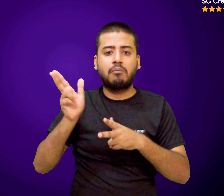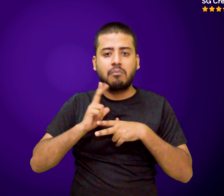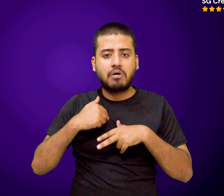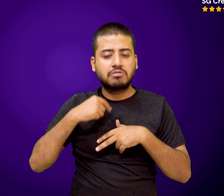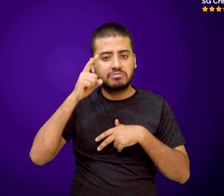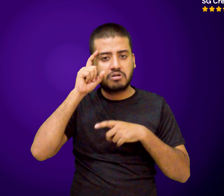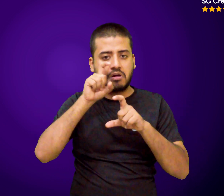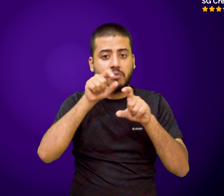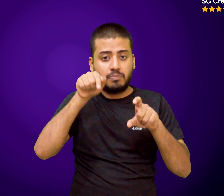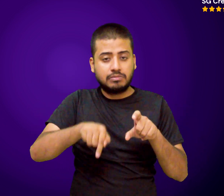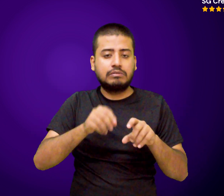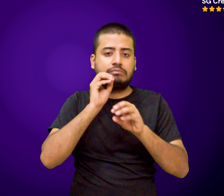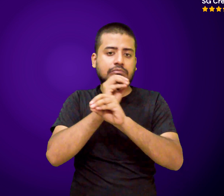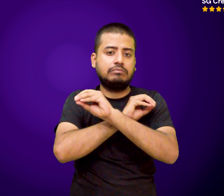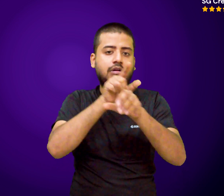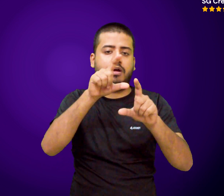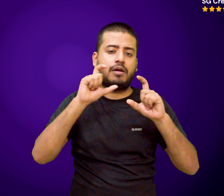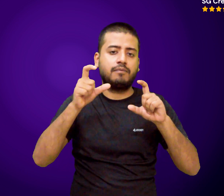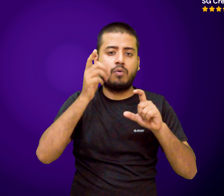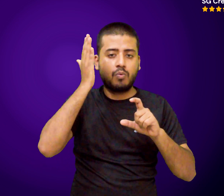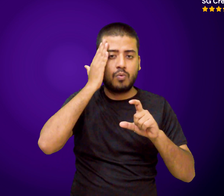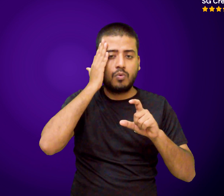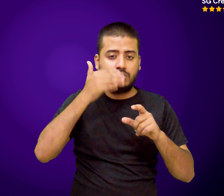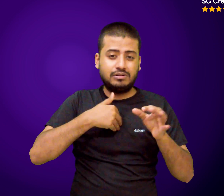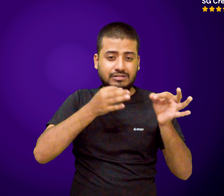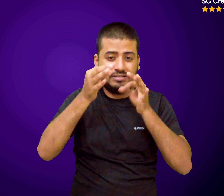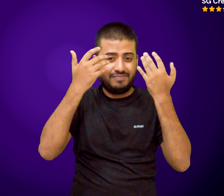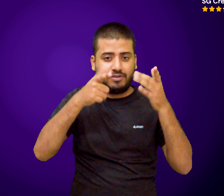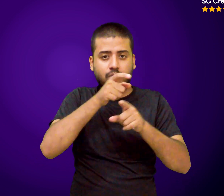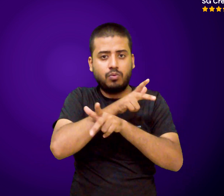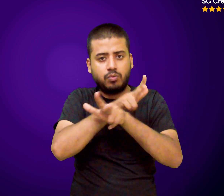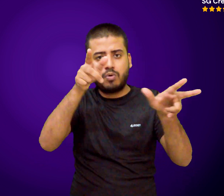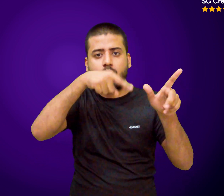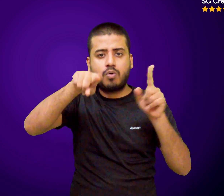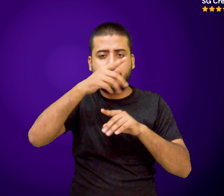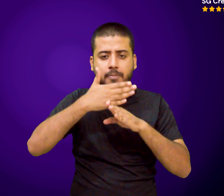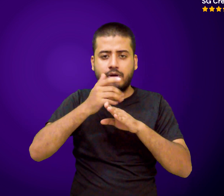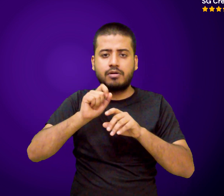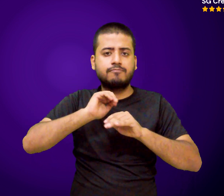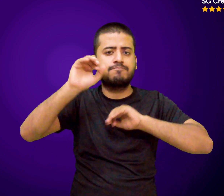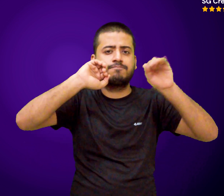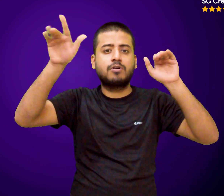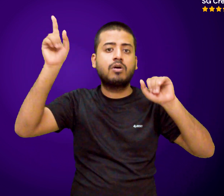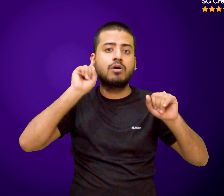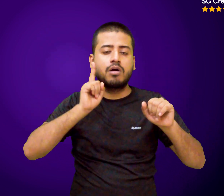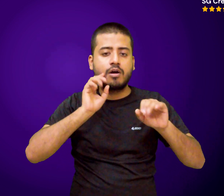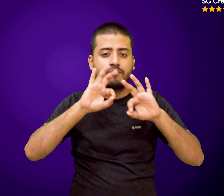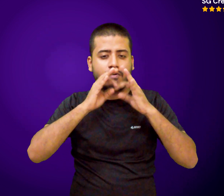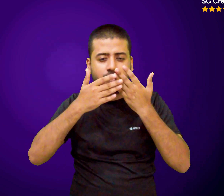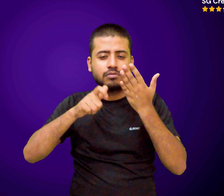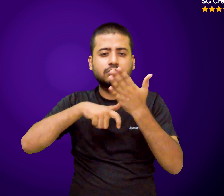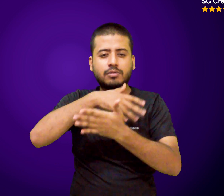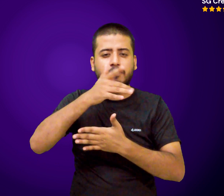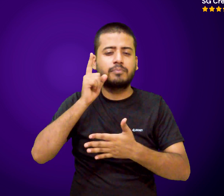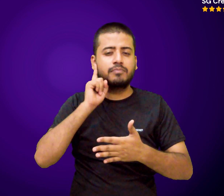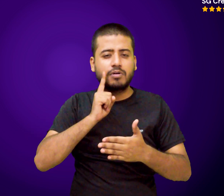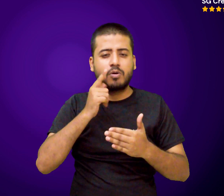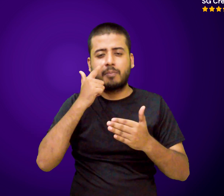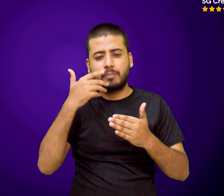transporting nutrients, and removing waste. Source of hydration. Humans need to drink water to stay hydrated.